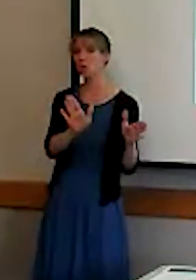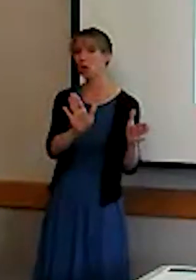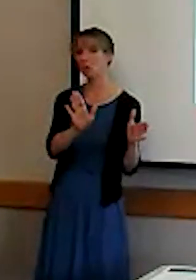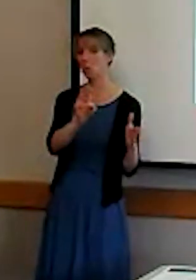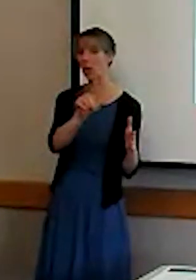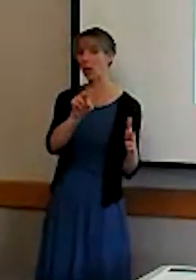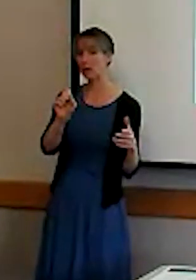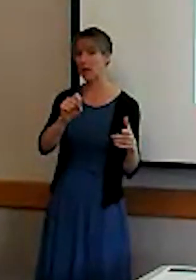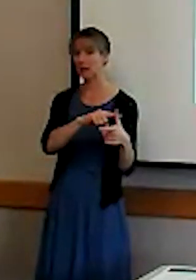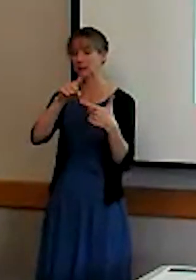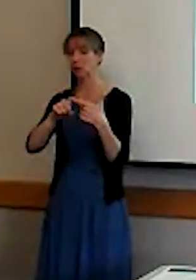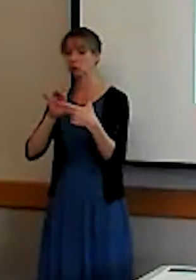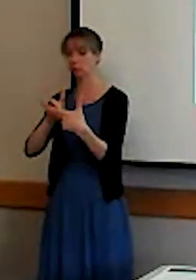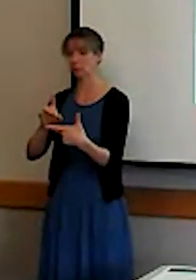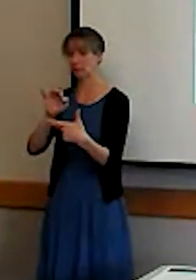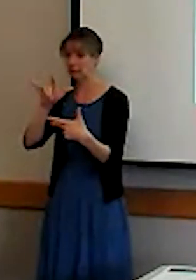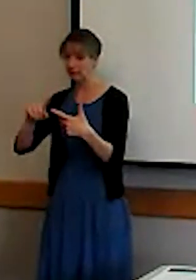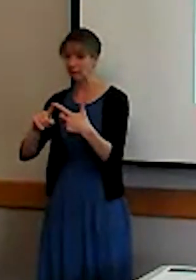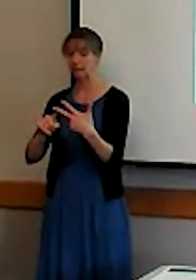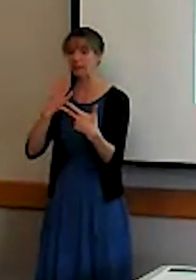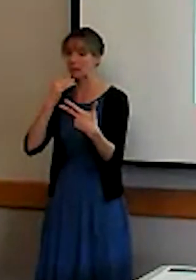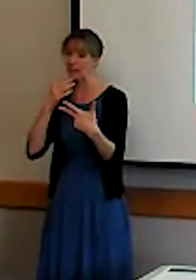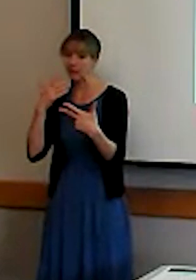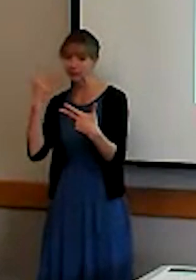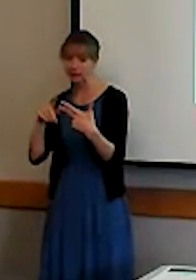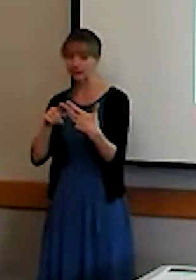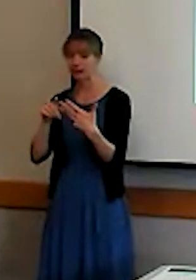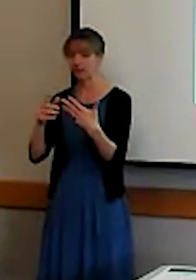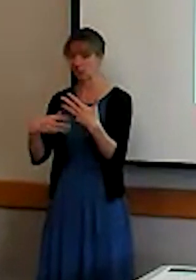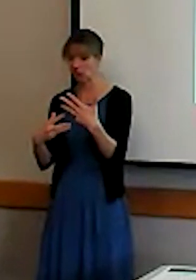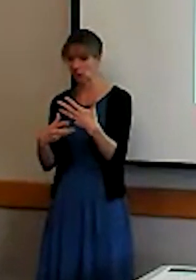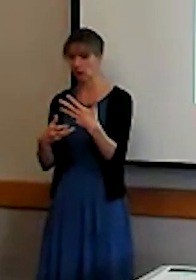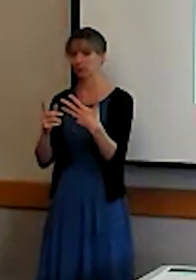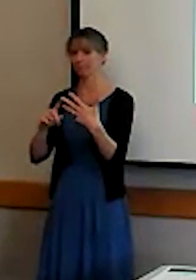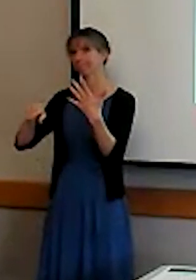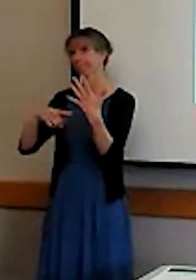wellness to renal friendly, diabetes friendly, pureed.